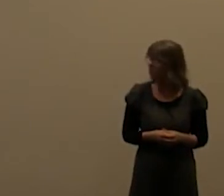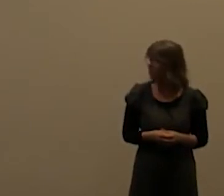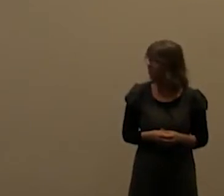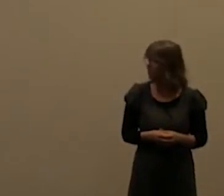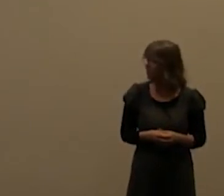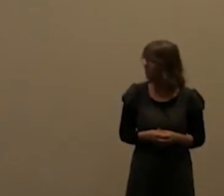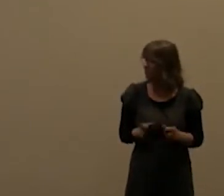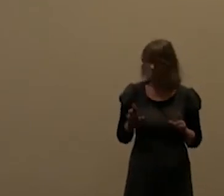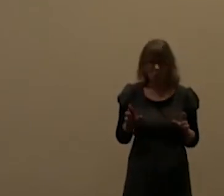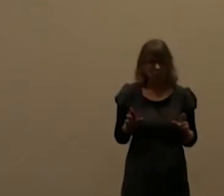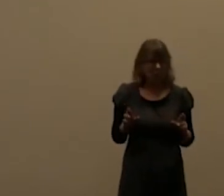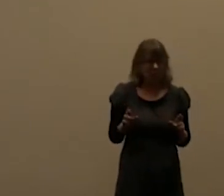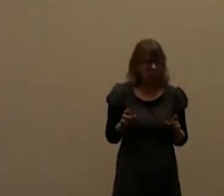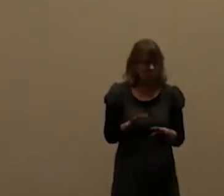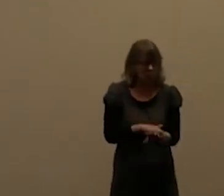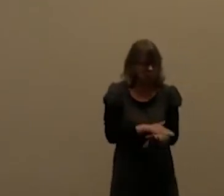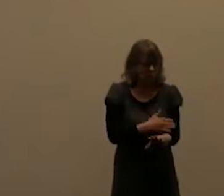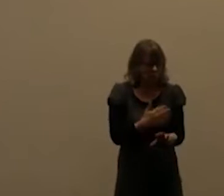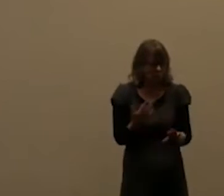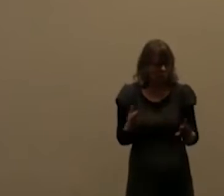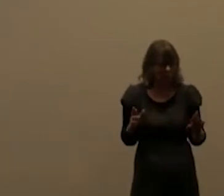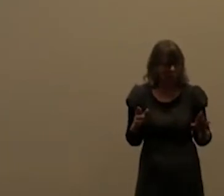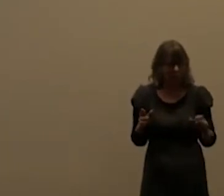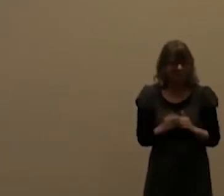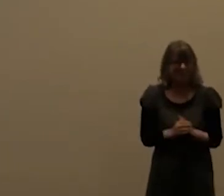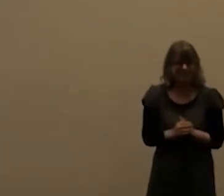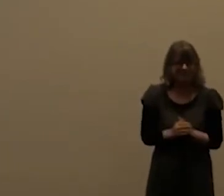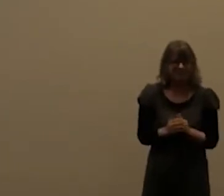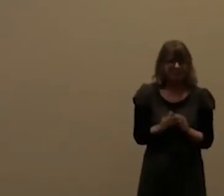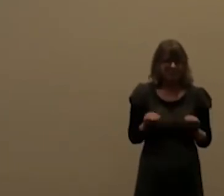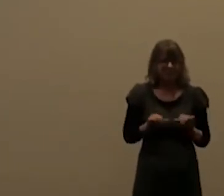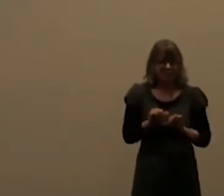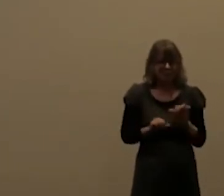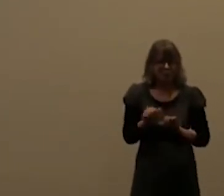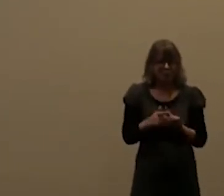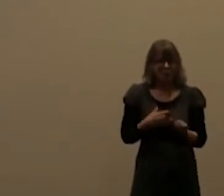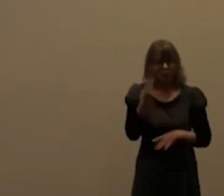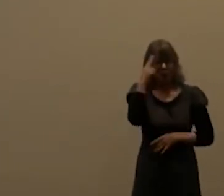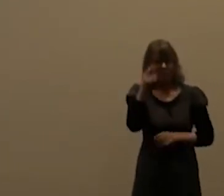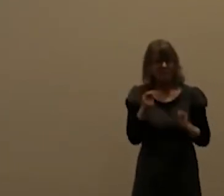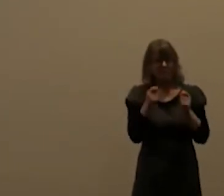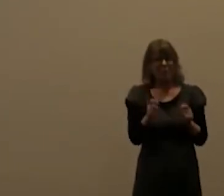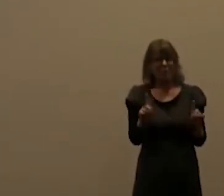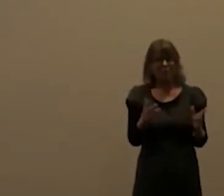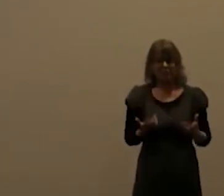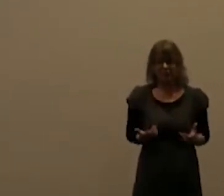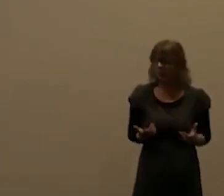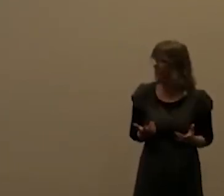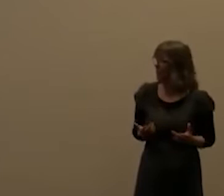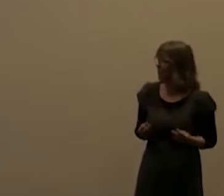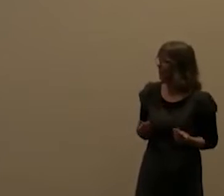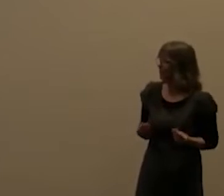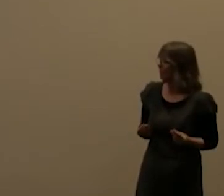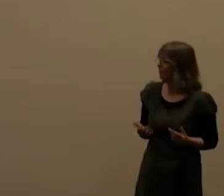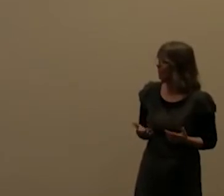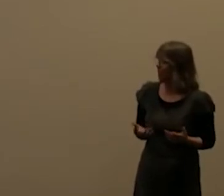And hopefully, it won't take the remaining time that we have to finish this process. So let's just call this, I don't